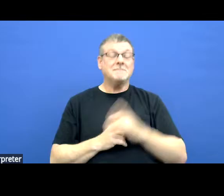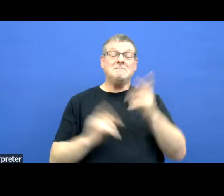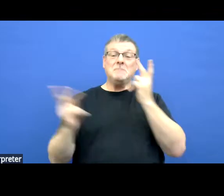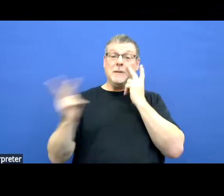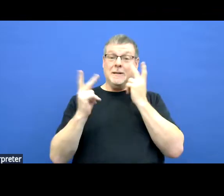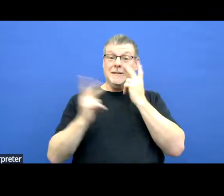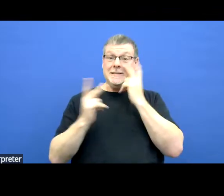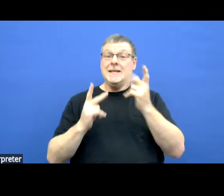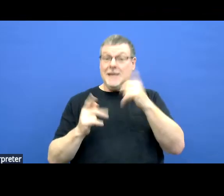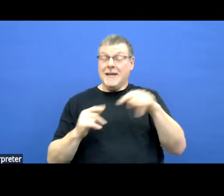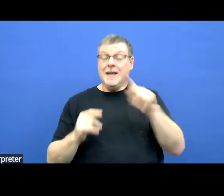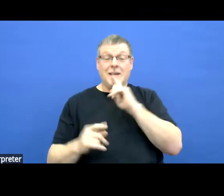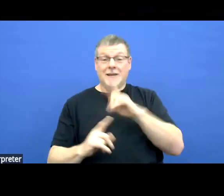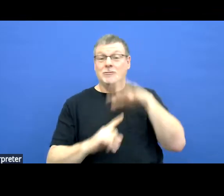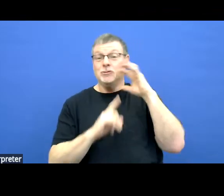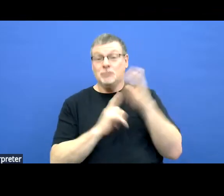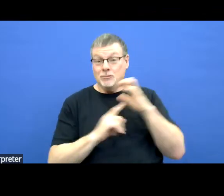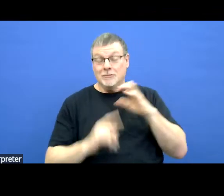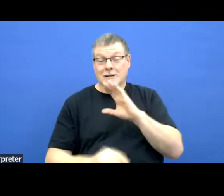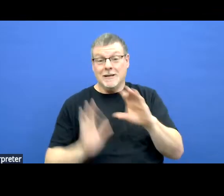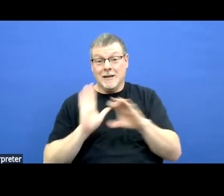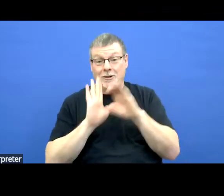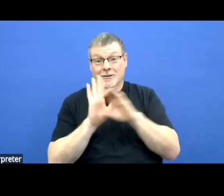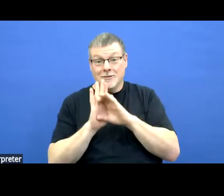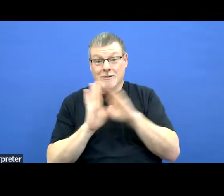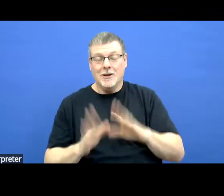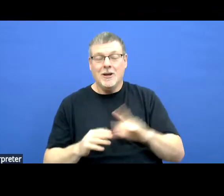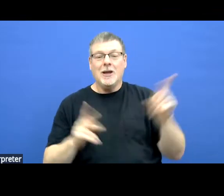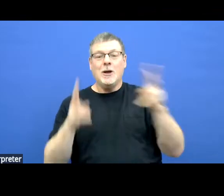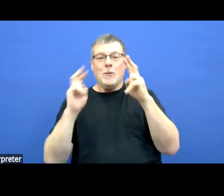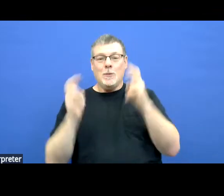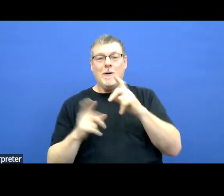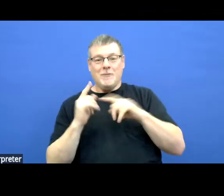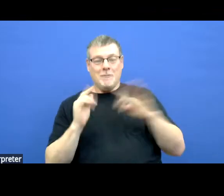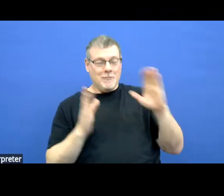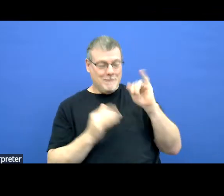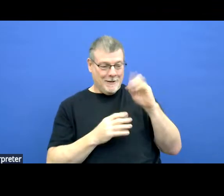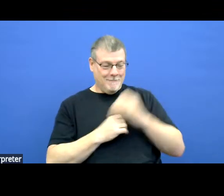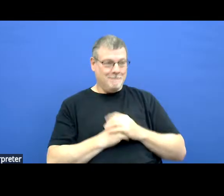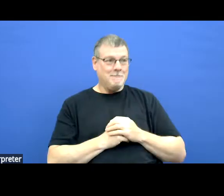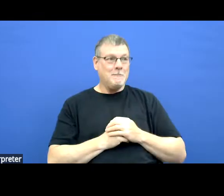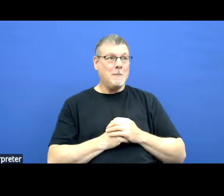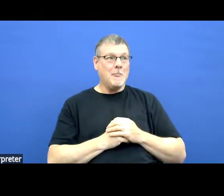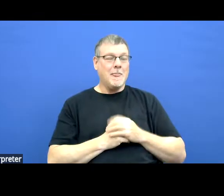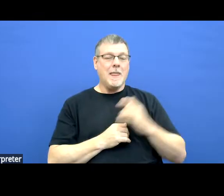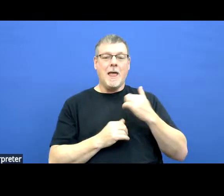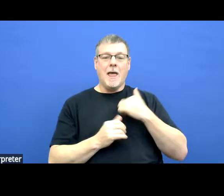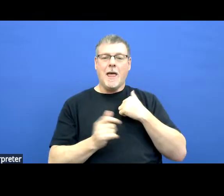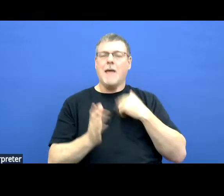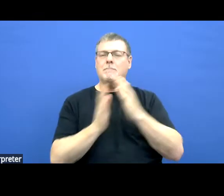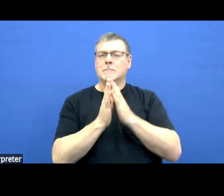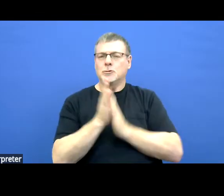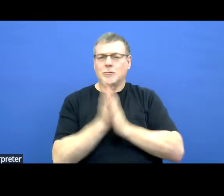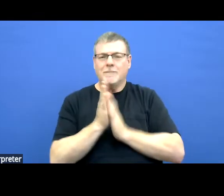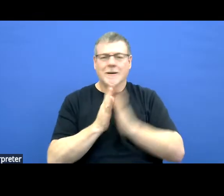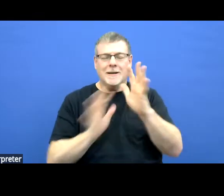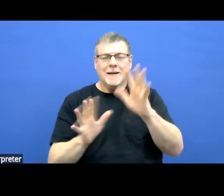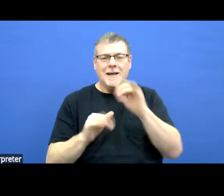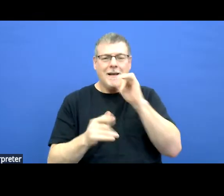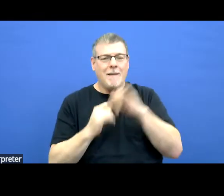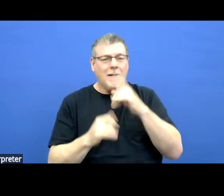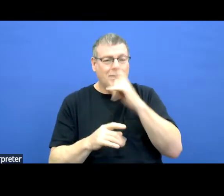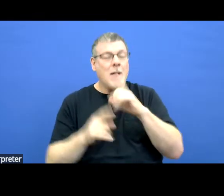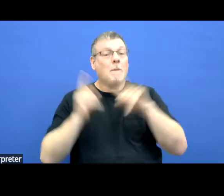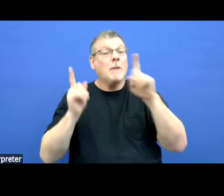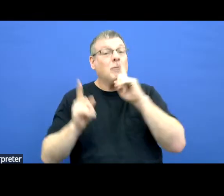is a student of exceptional character. Here is a quote from her bio sketch. I am driven not just by ambition, but by a